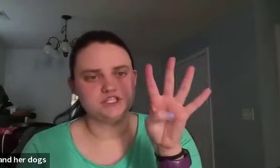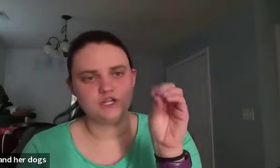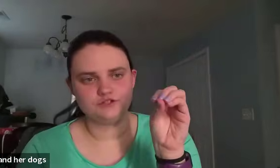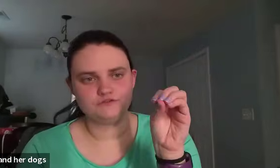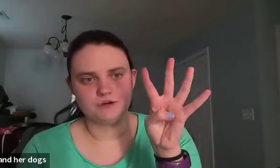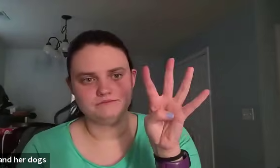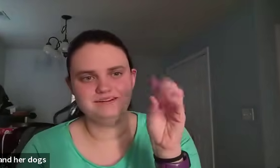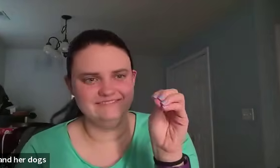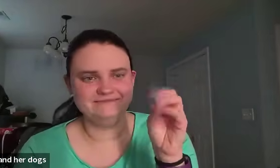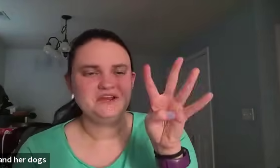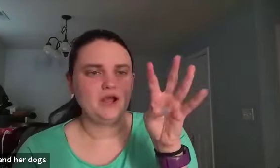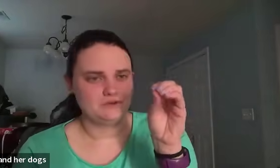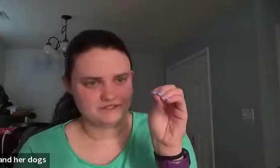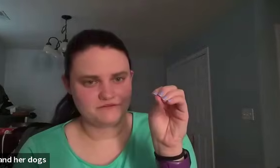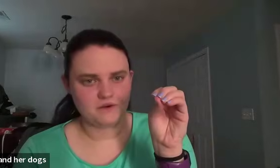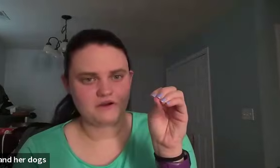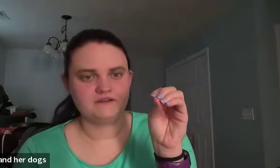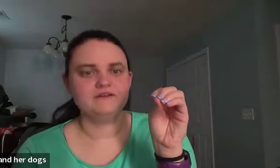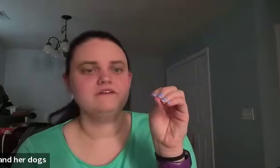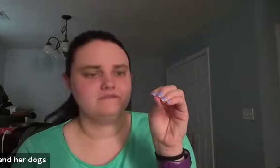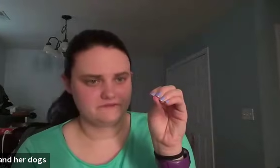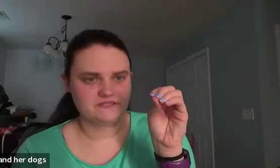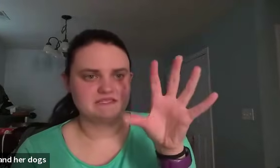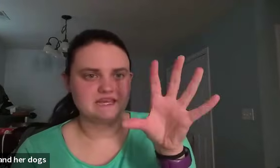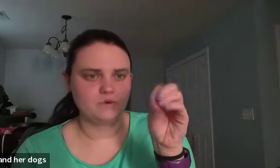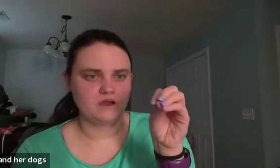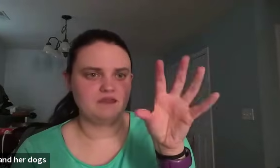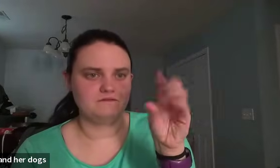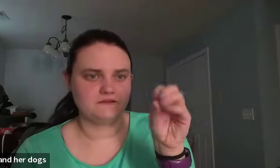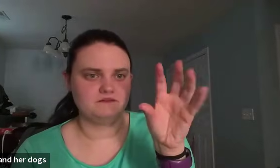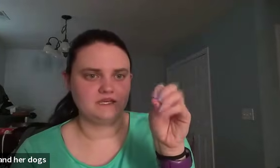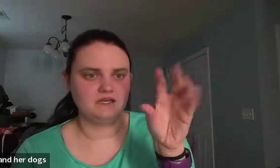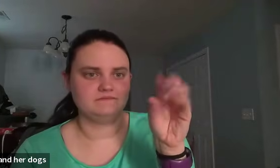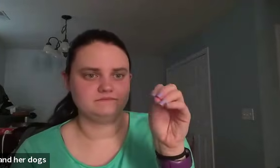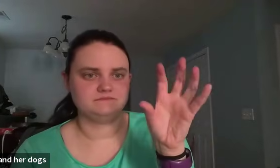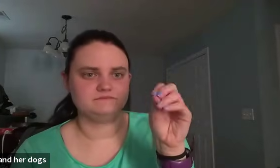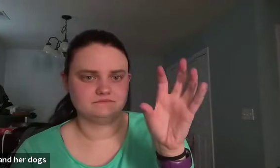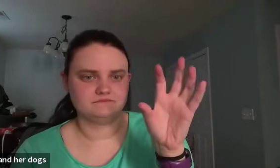just close your 4. Close the 4. 50 is the same way, 50.